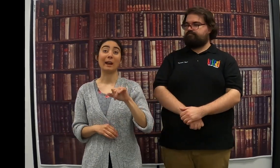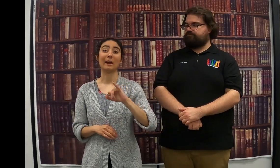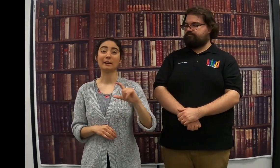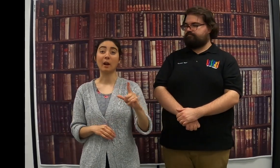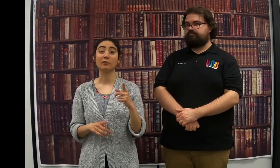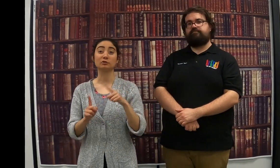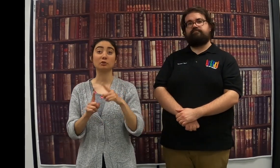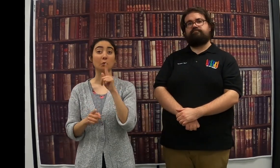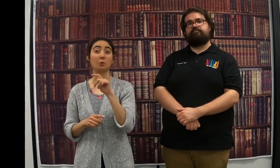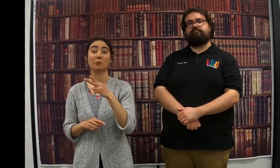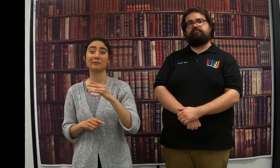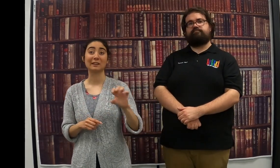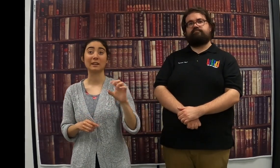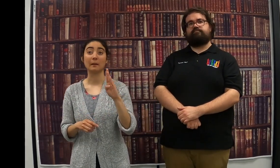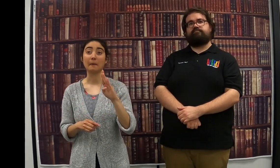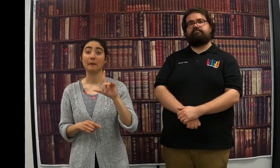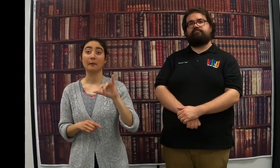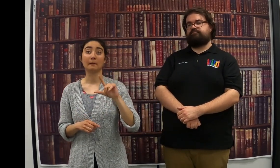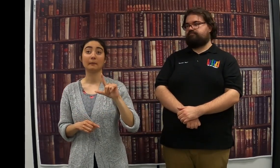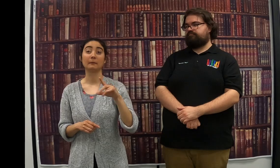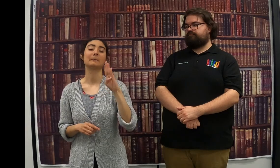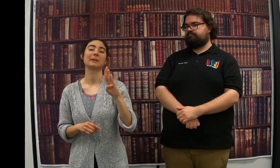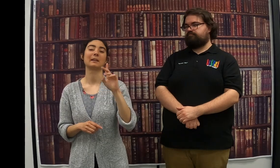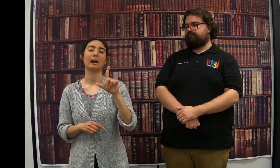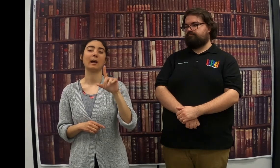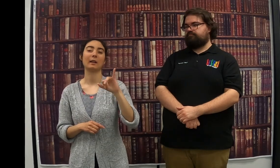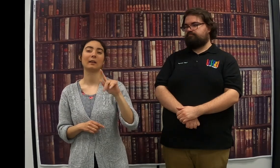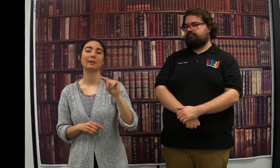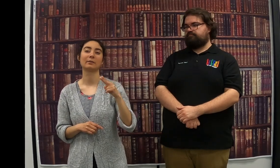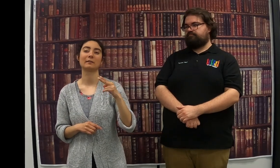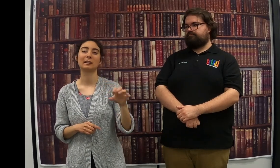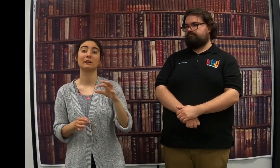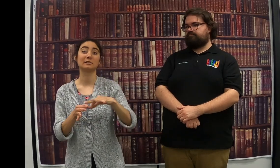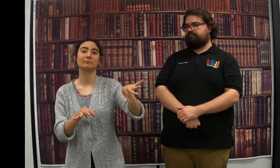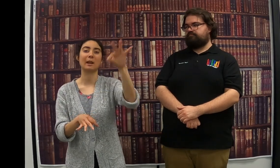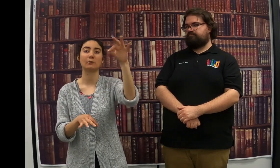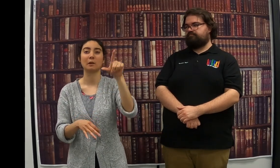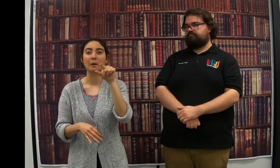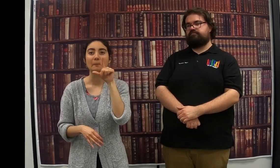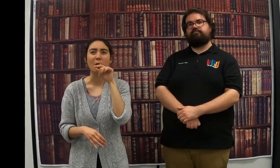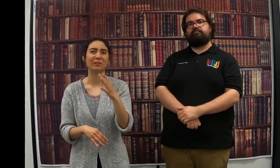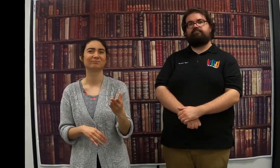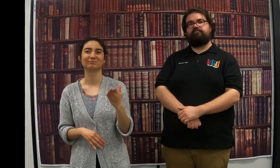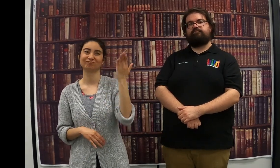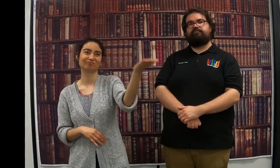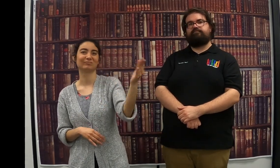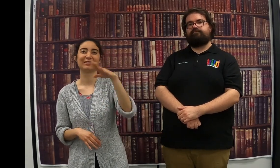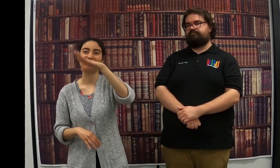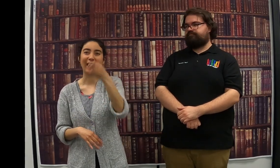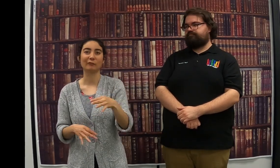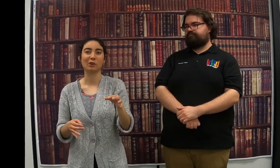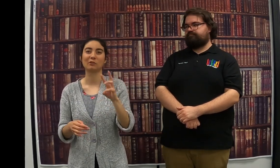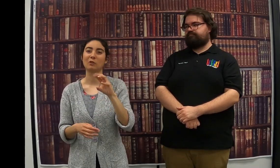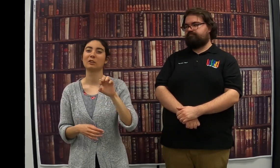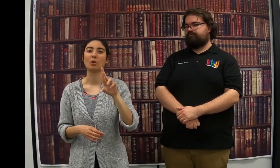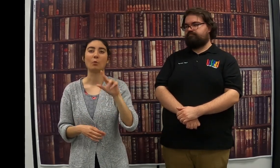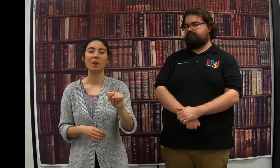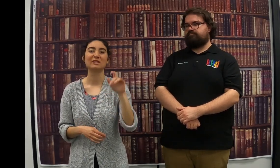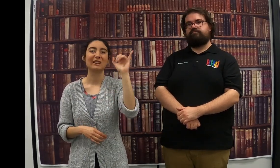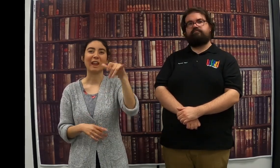Hail to thee, blithe spirit! Bird thou never wert, that from heaven or near it pourest thy full